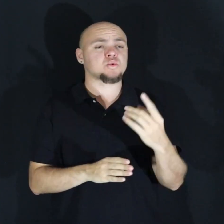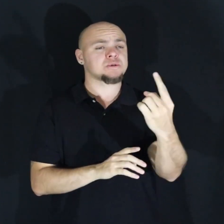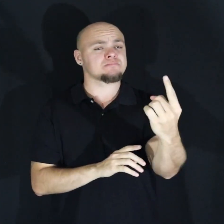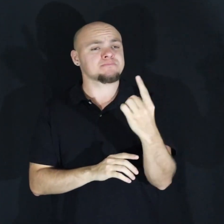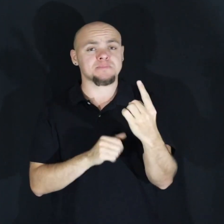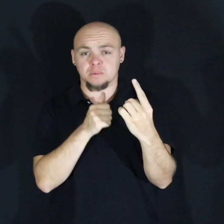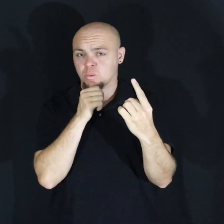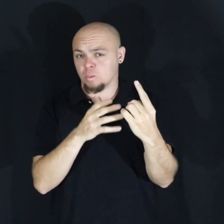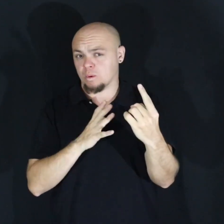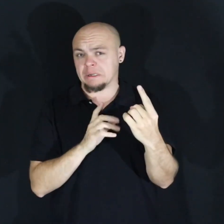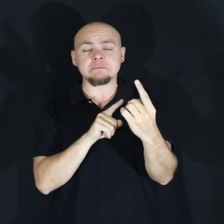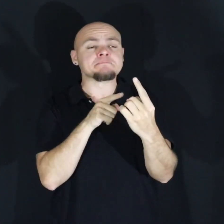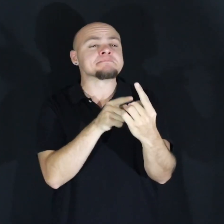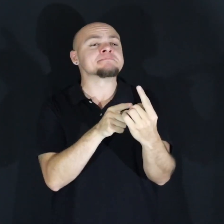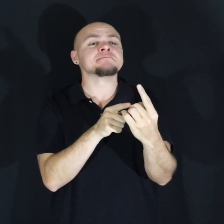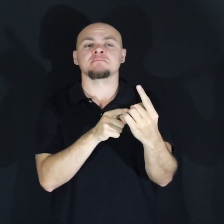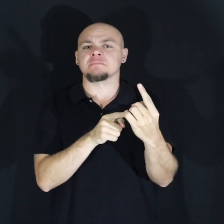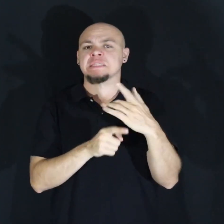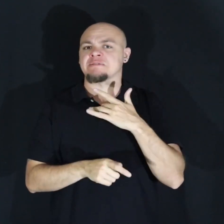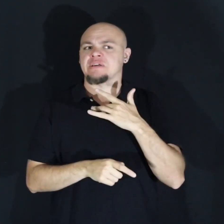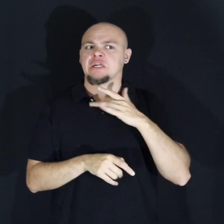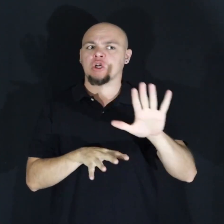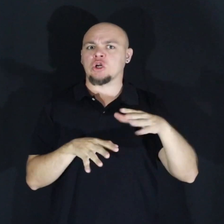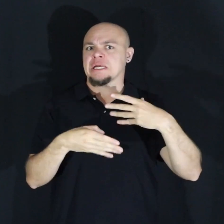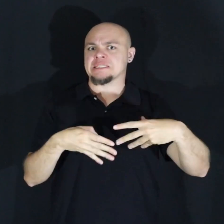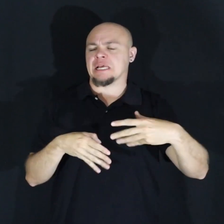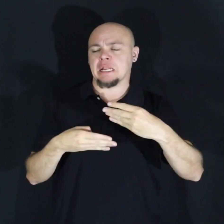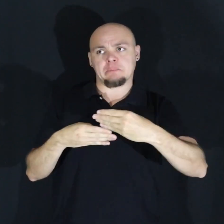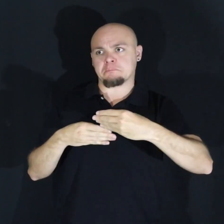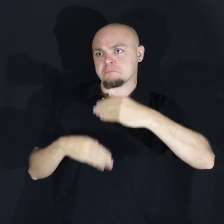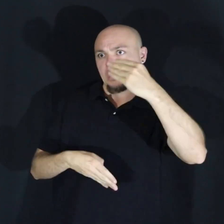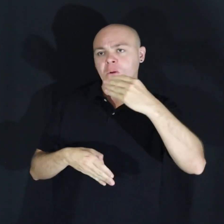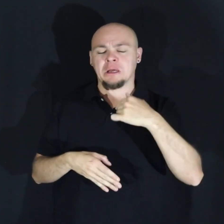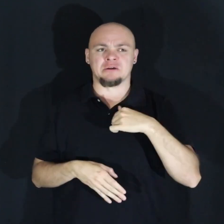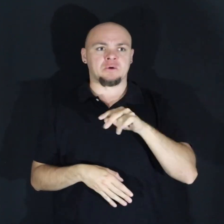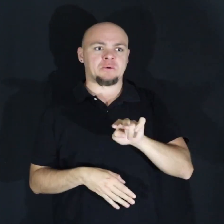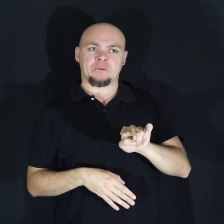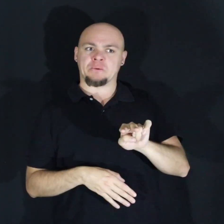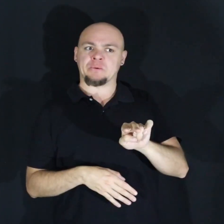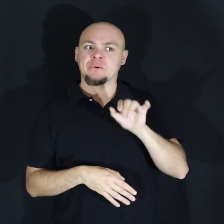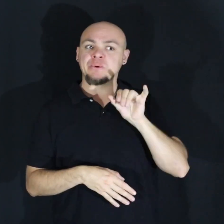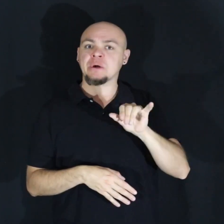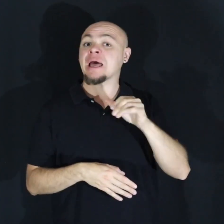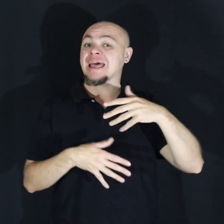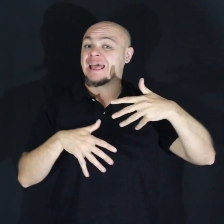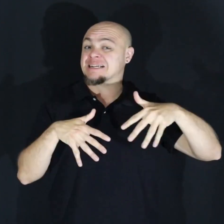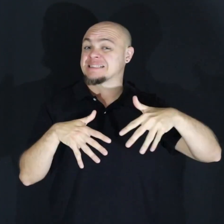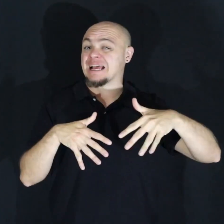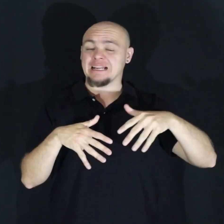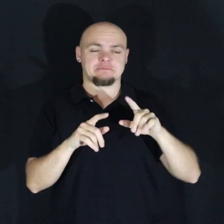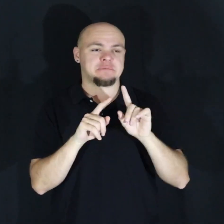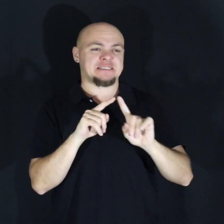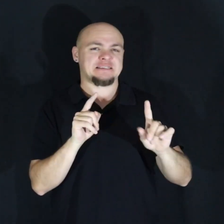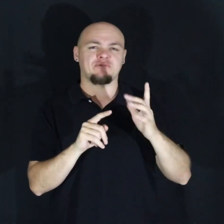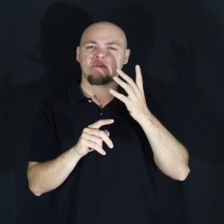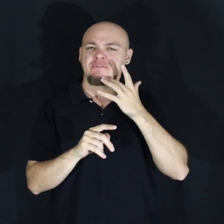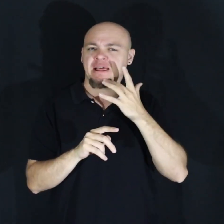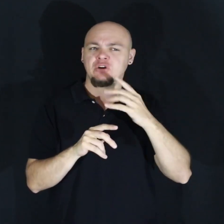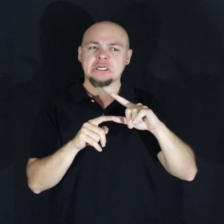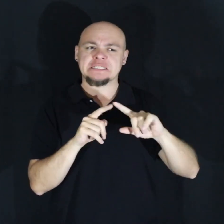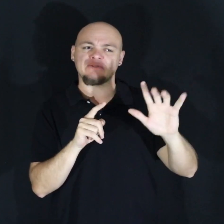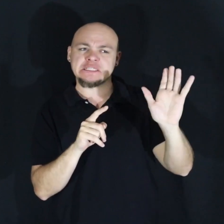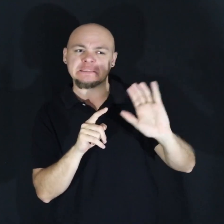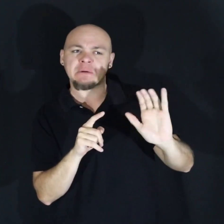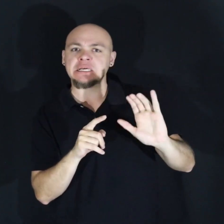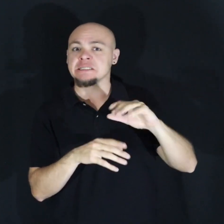She came in and I could feel the wall of anxiety immediately hit right as I walked in. And I always like to say that anxiety has different flavors, different spices, and